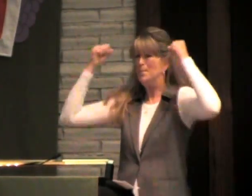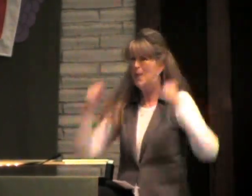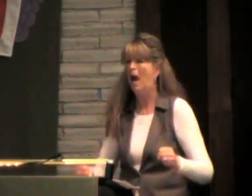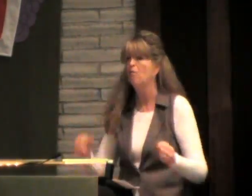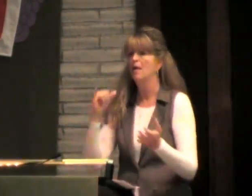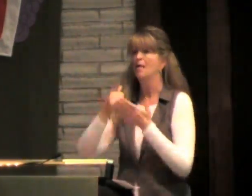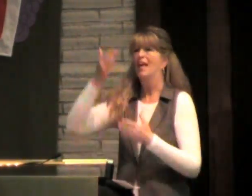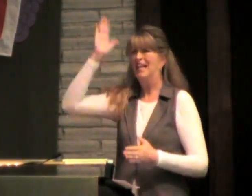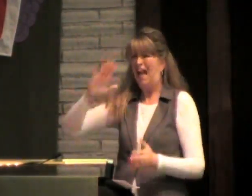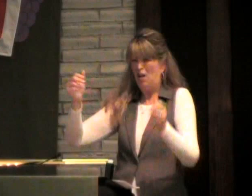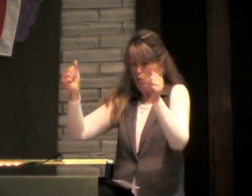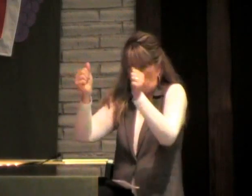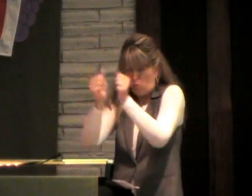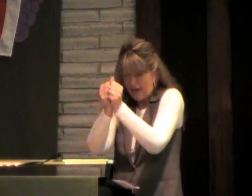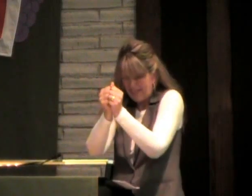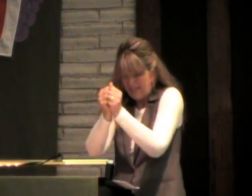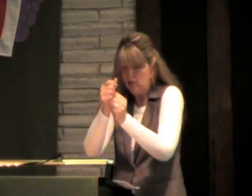That's no big deal." No, that is